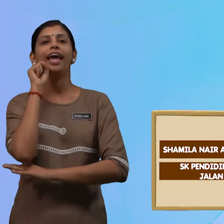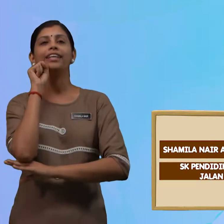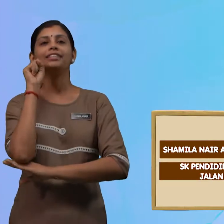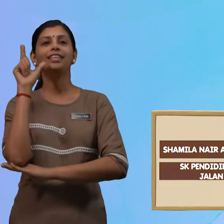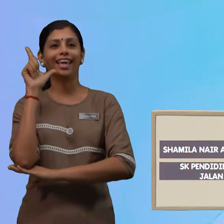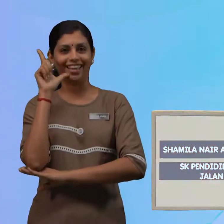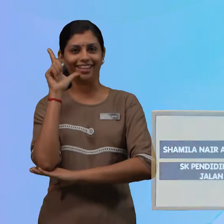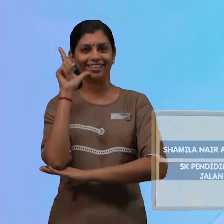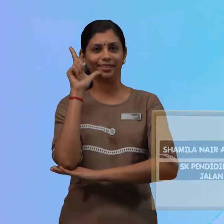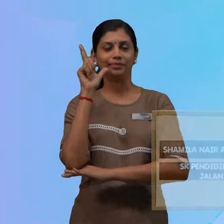SL.